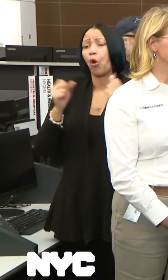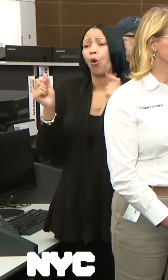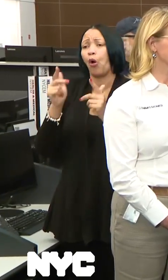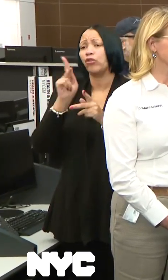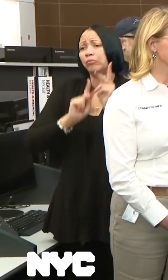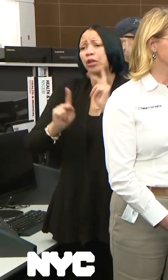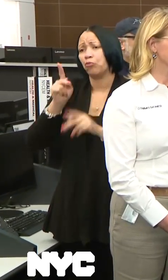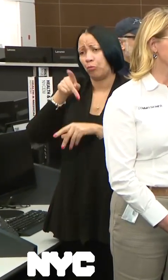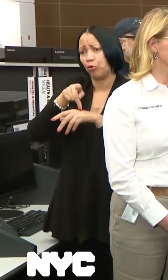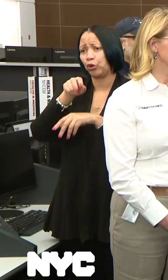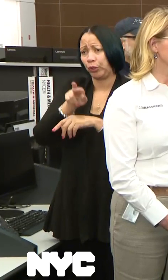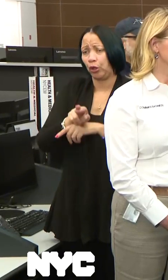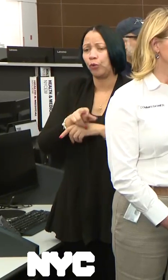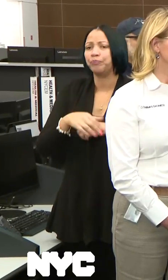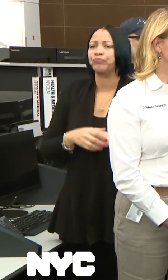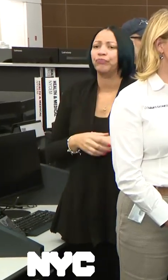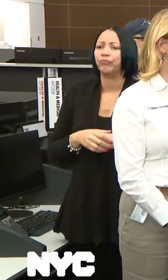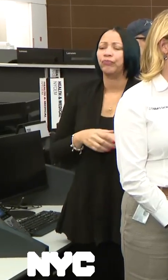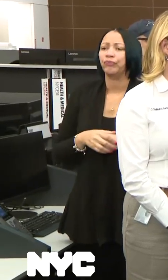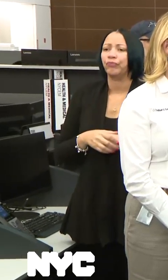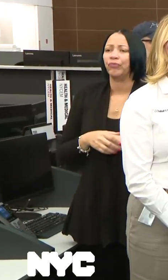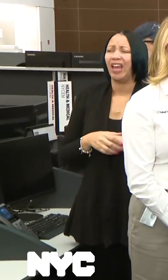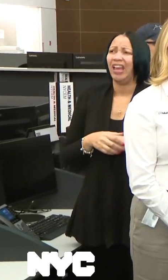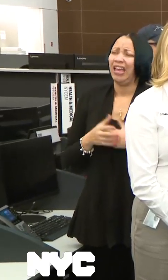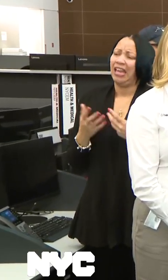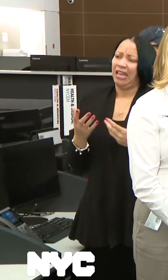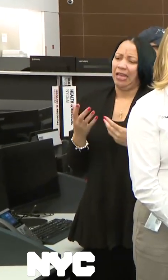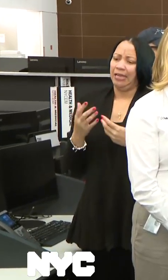Well, if this were just a matter